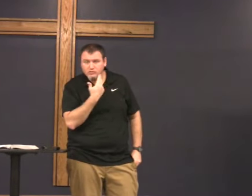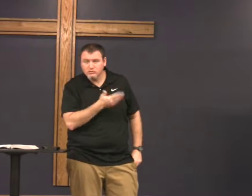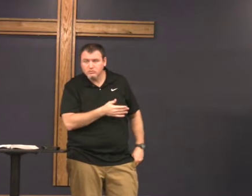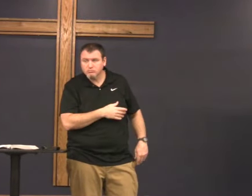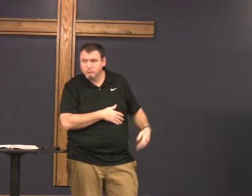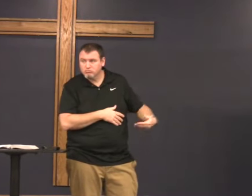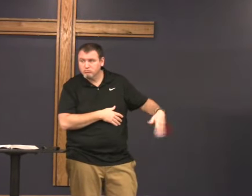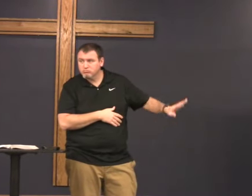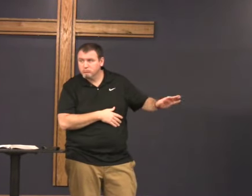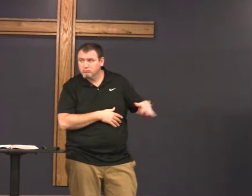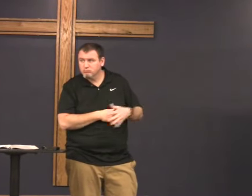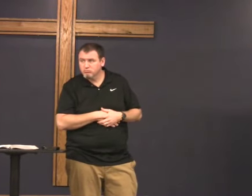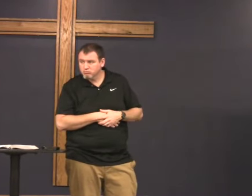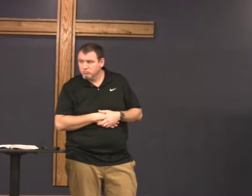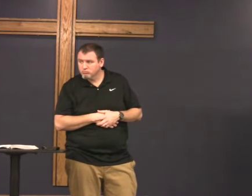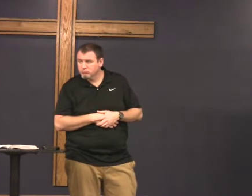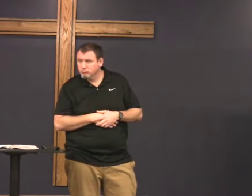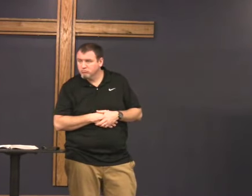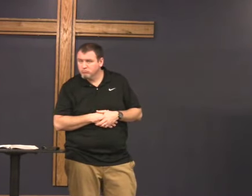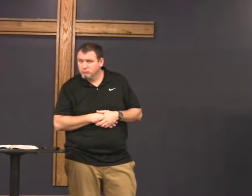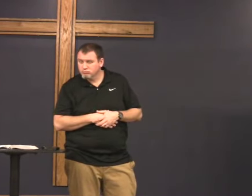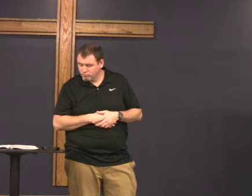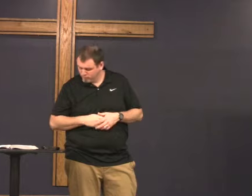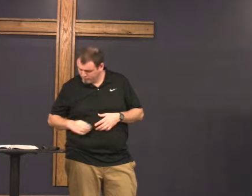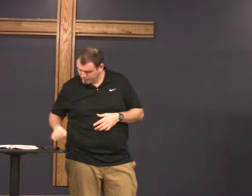died just says, okay, thanks Daniel, your peace.